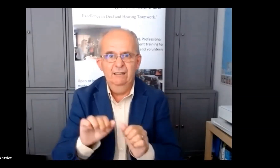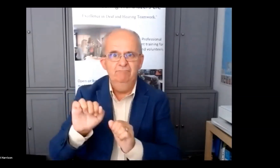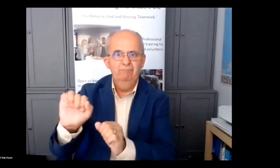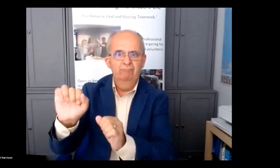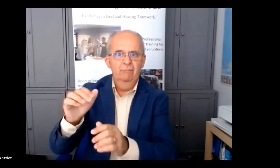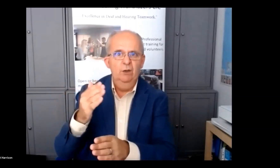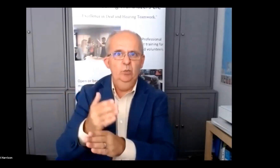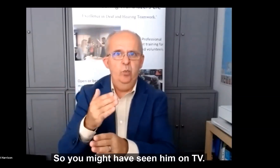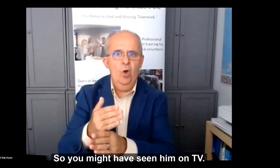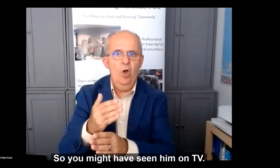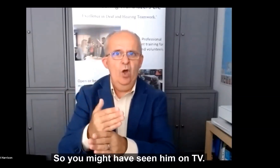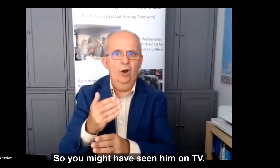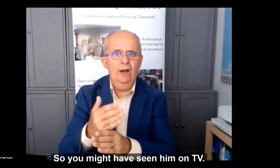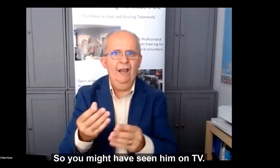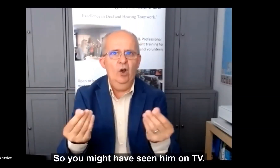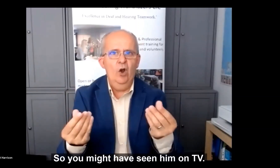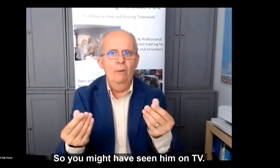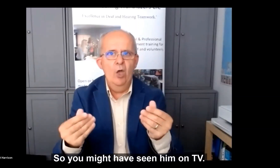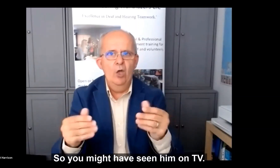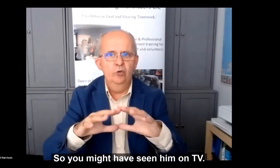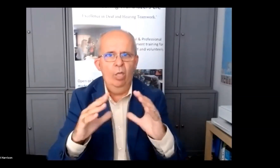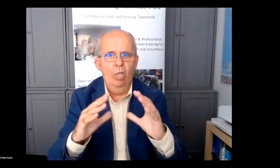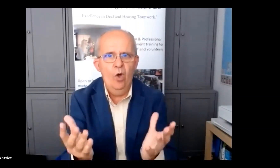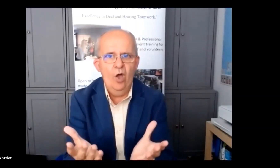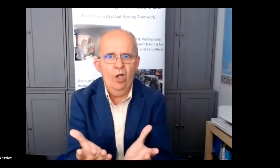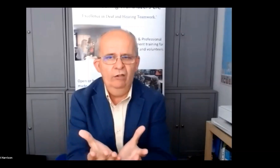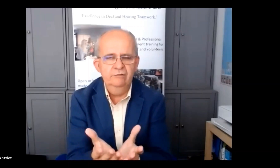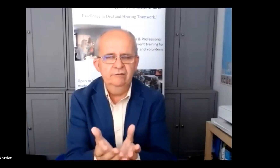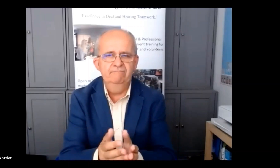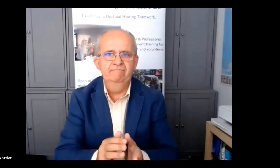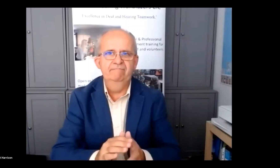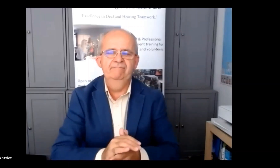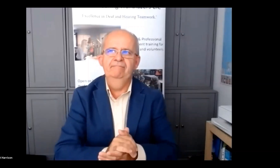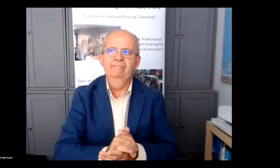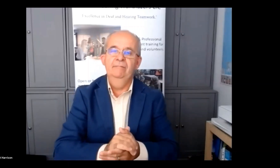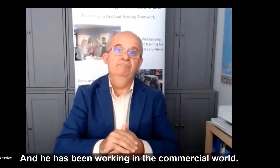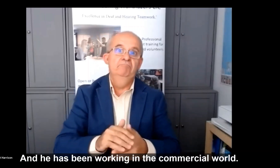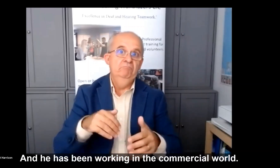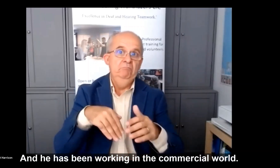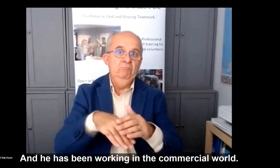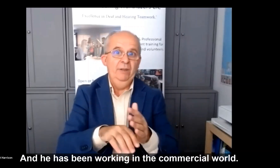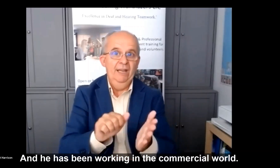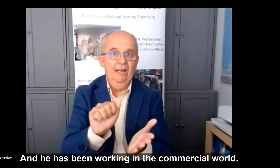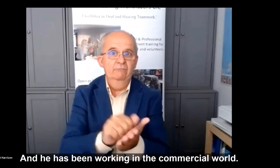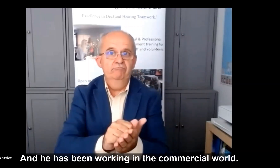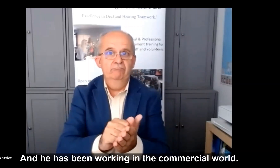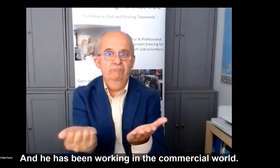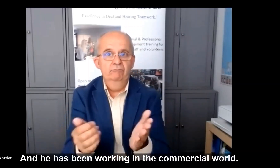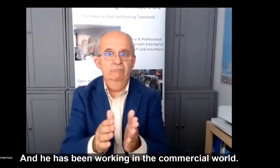So you might have seen him on TV. He has been working in the commercial world.